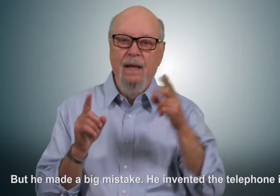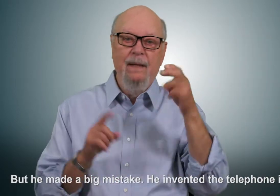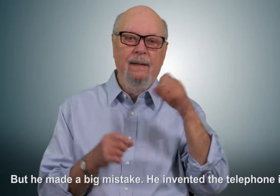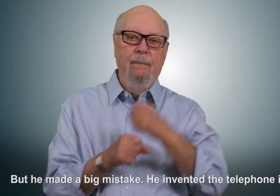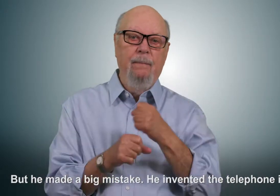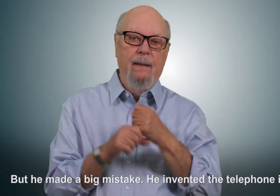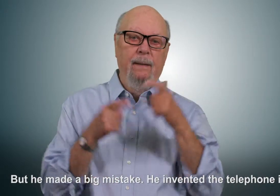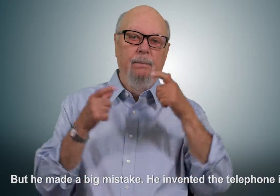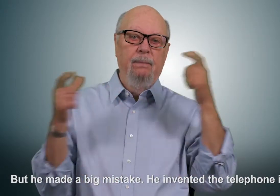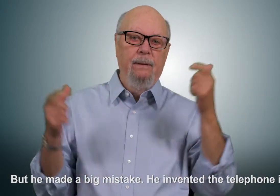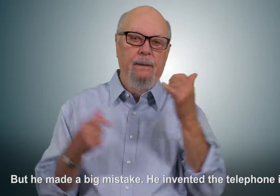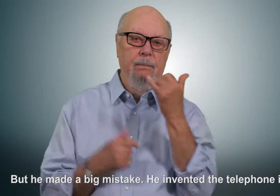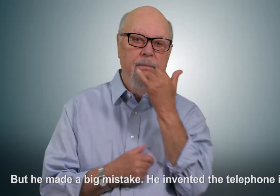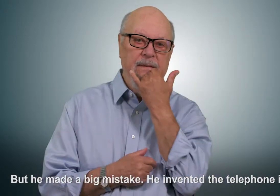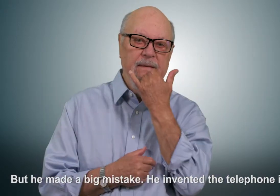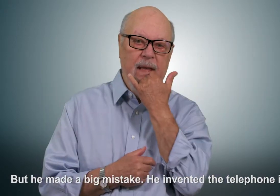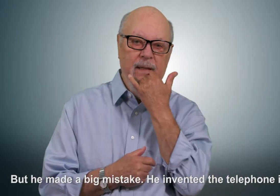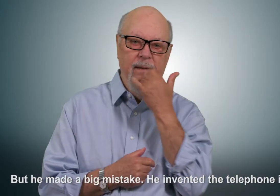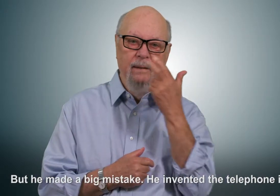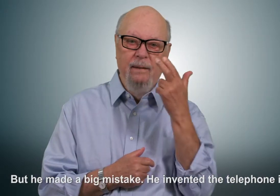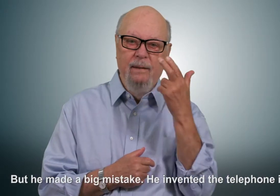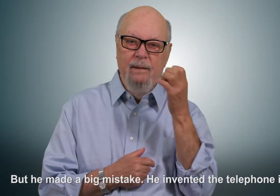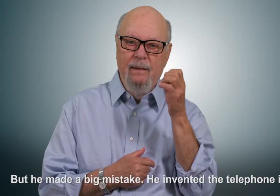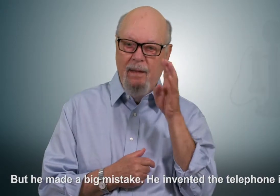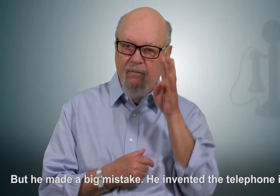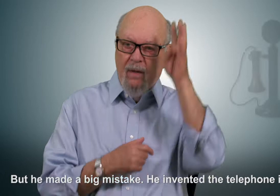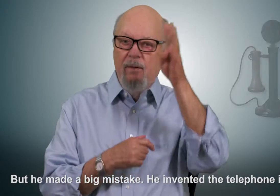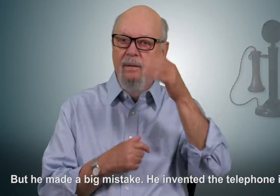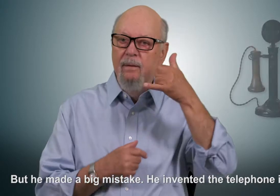But he made a big mistake. He invented the telephone instead.